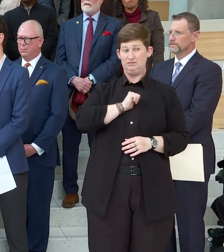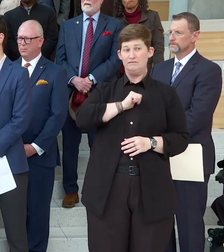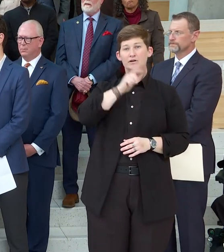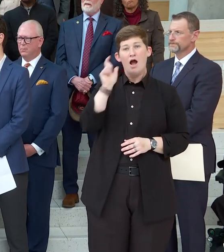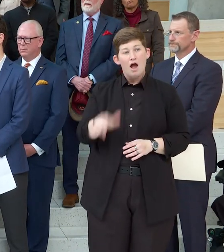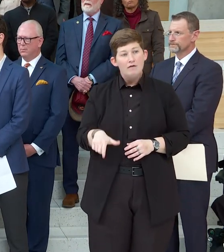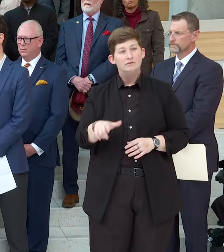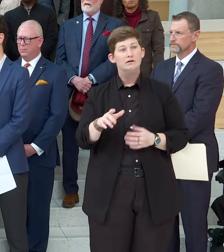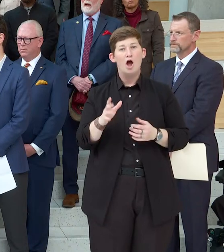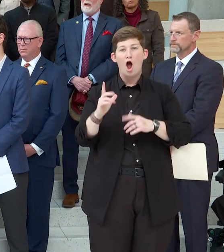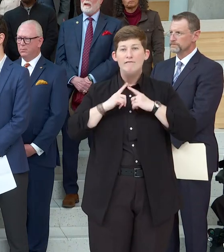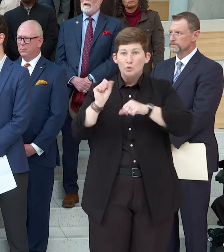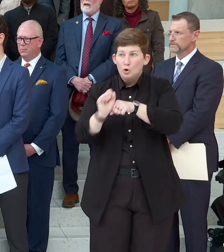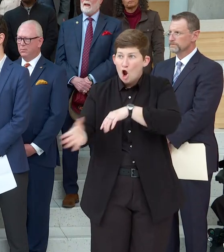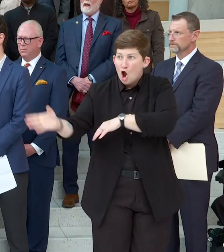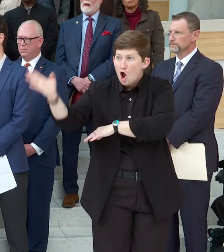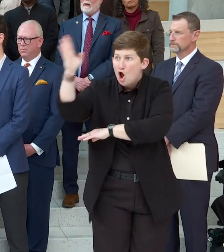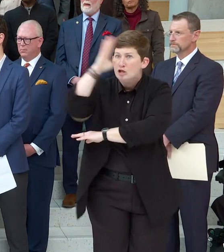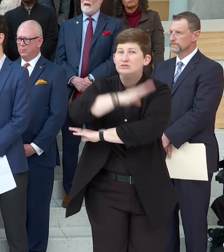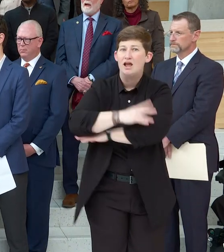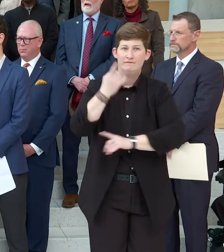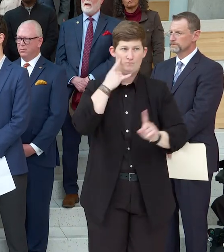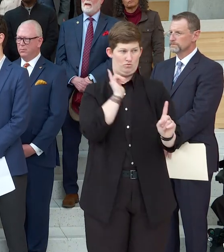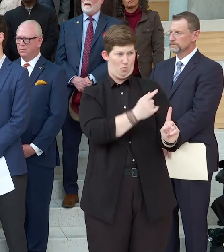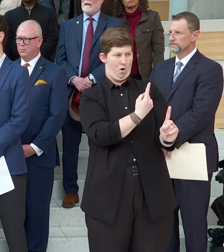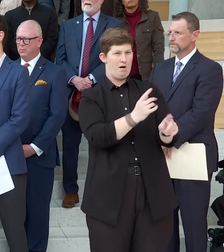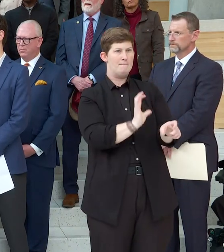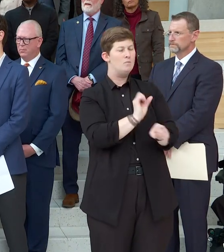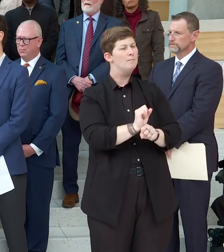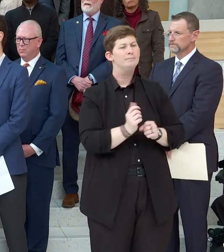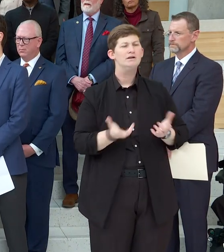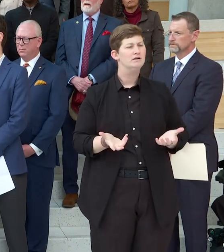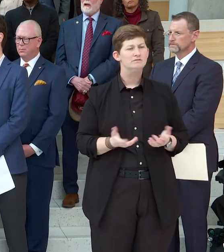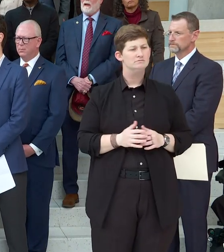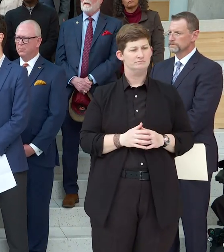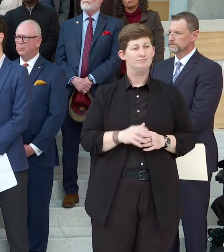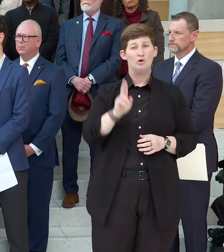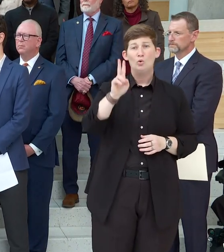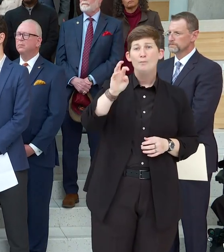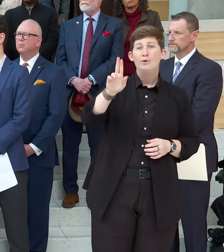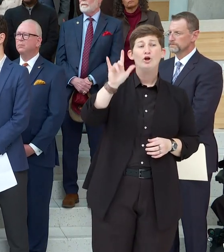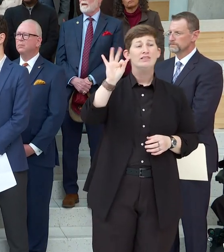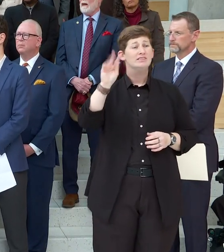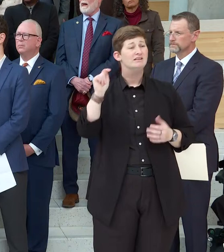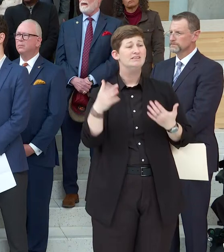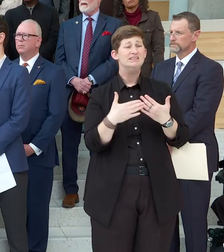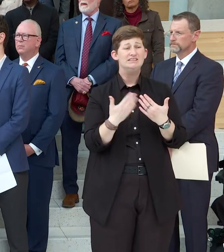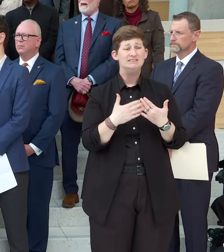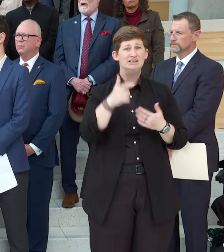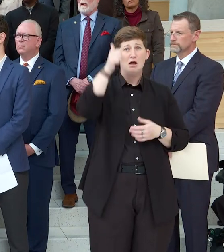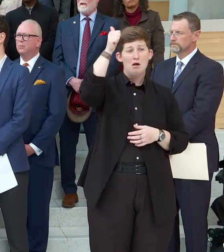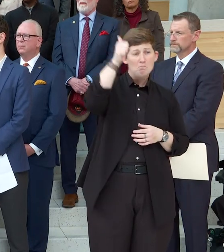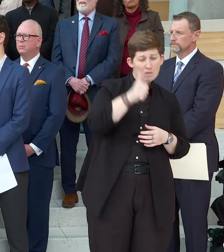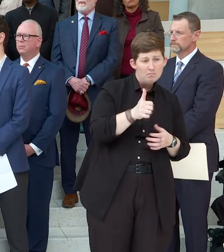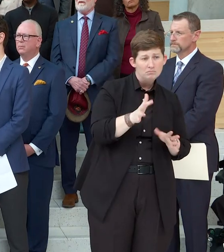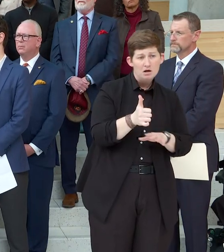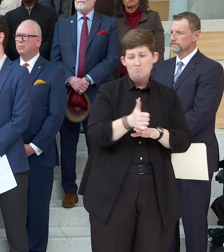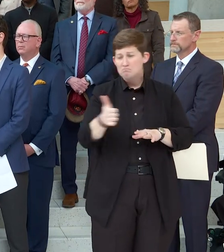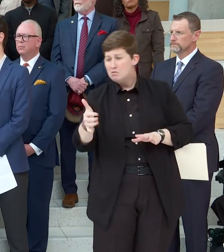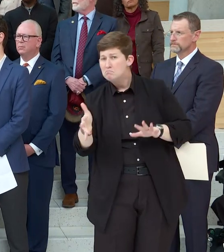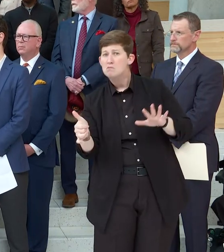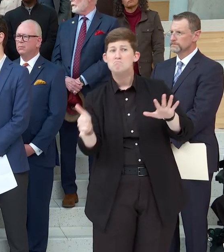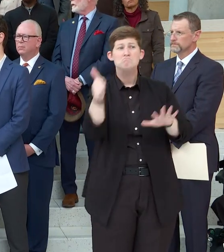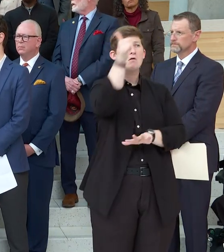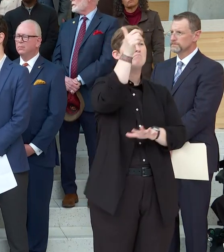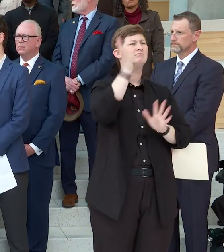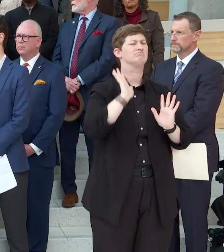his school, come downtown, and take him back to school in a reliable, affordable, and convenient way. As we